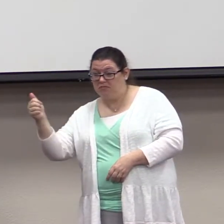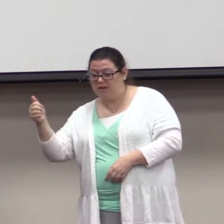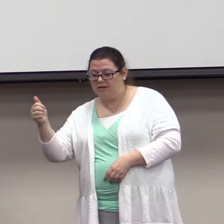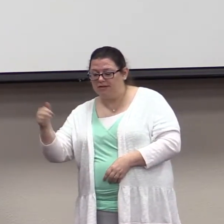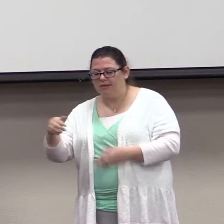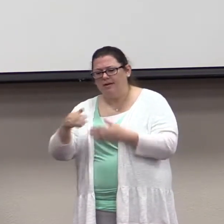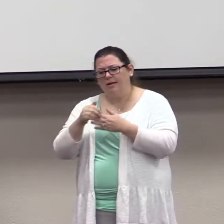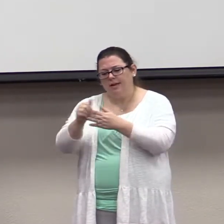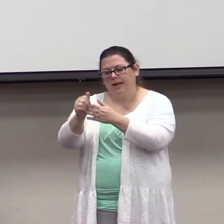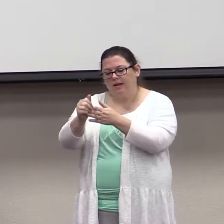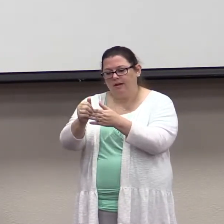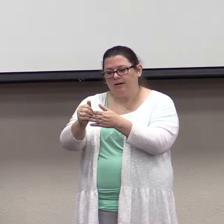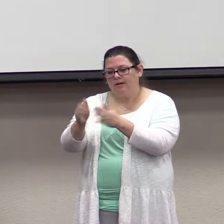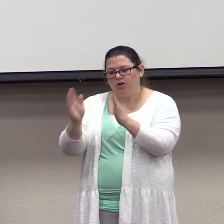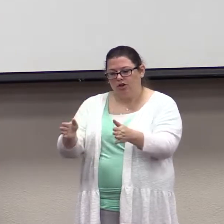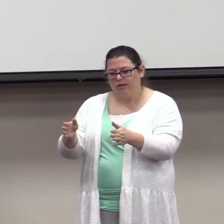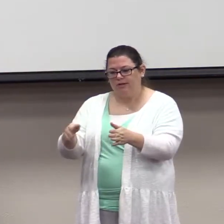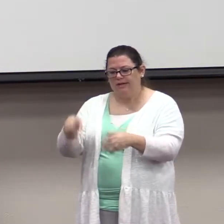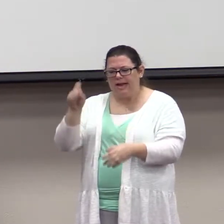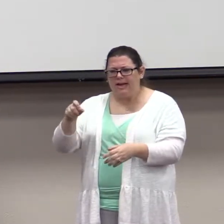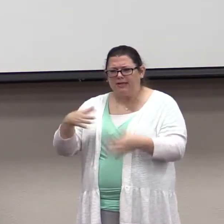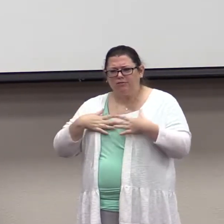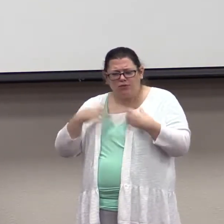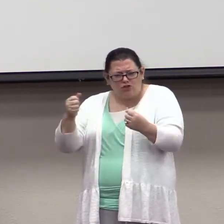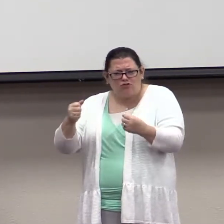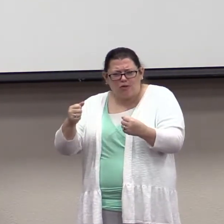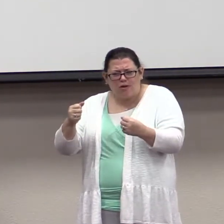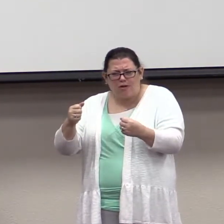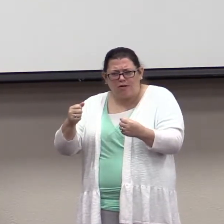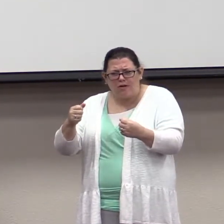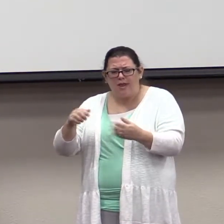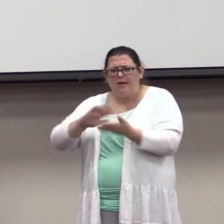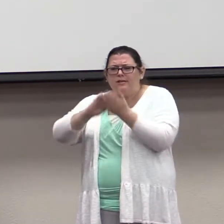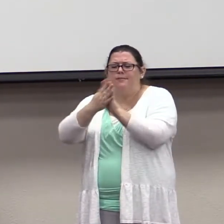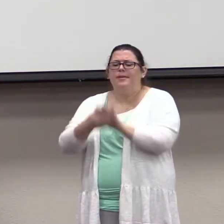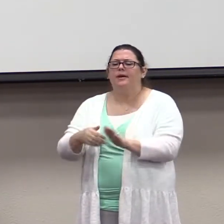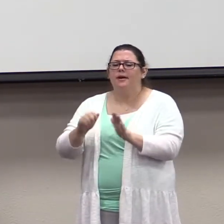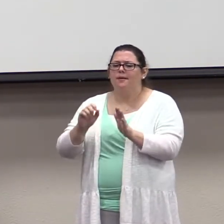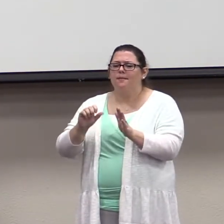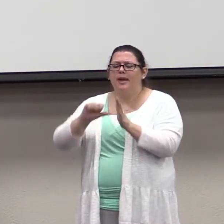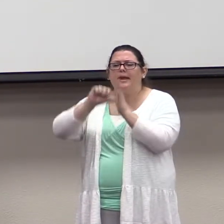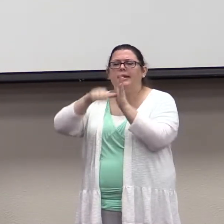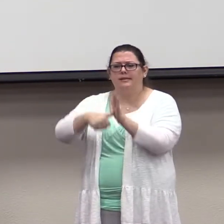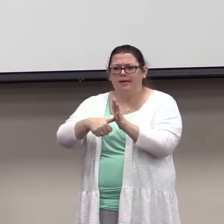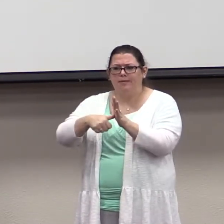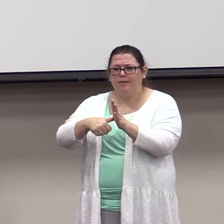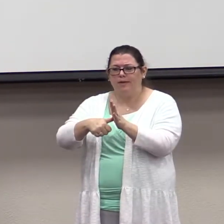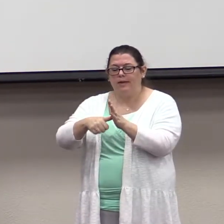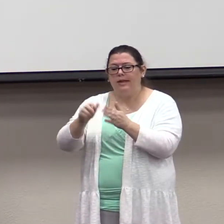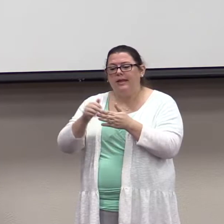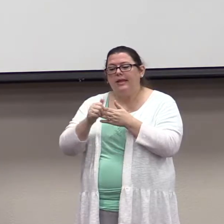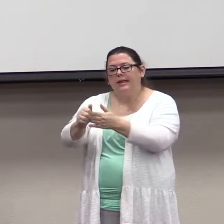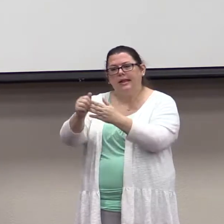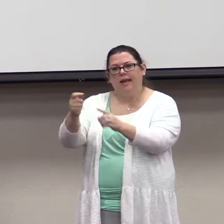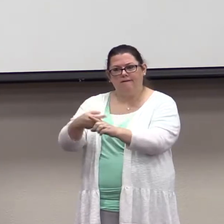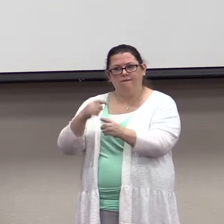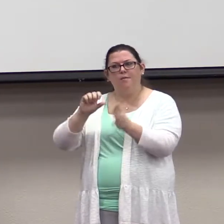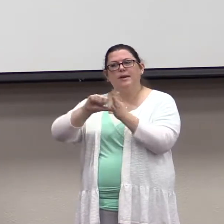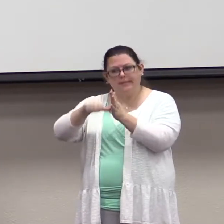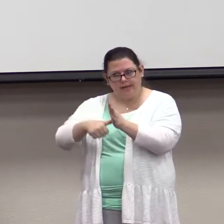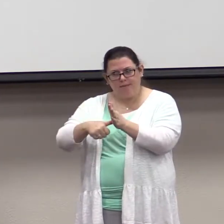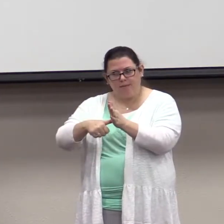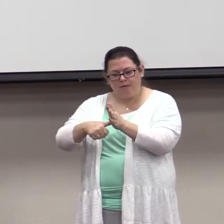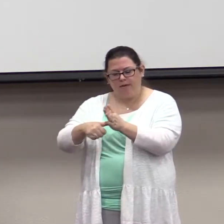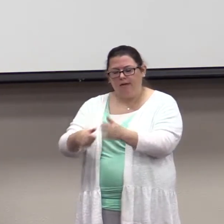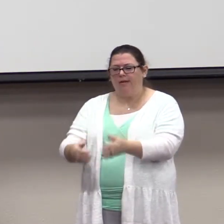strong. They need to set the example for those that follow them. Again, leading by example. They need to